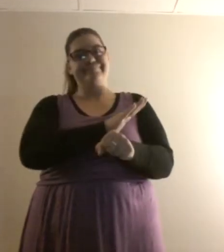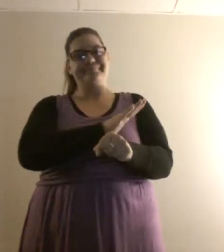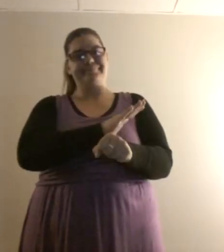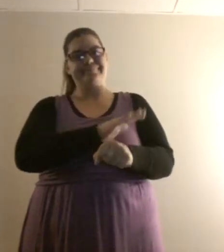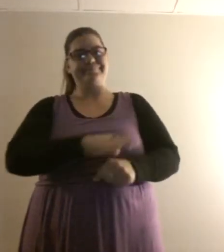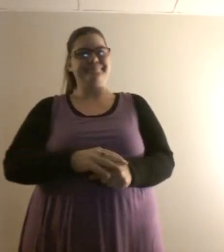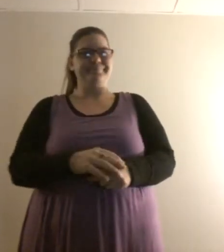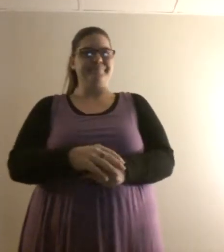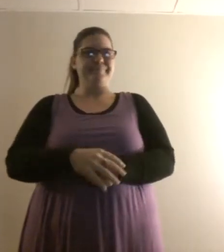second.